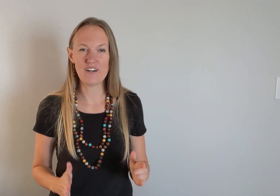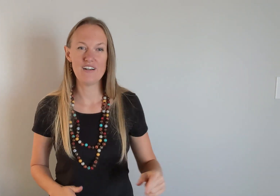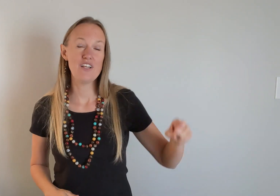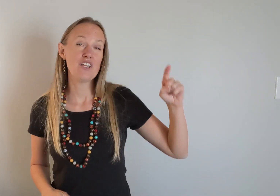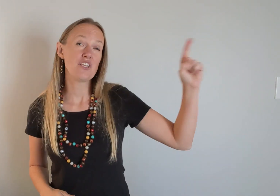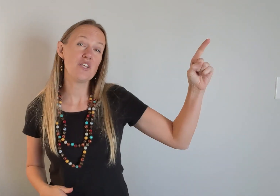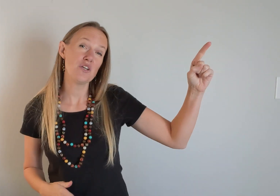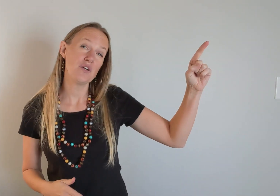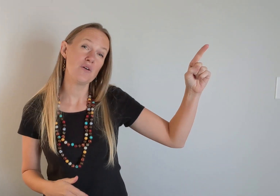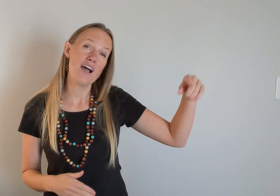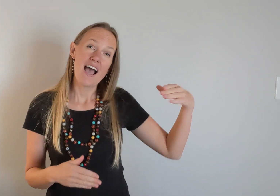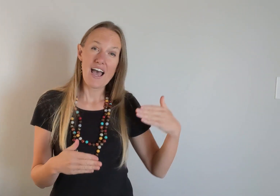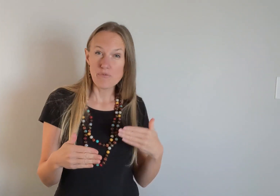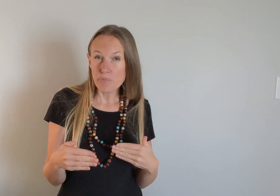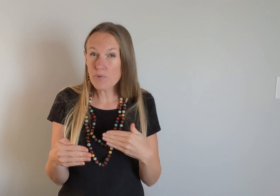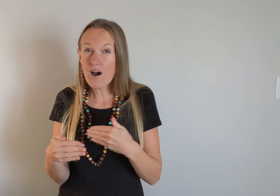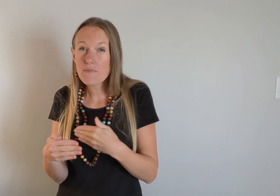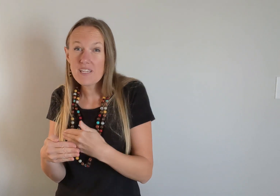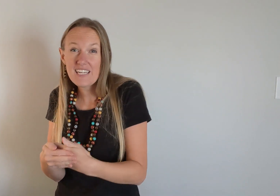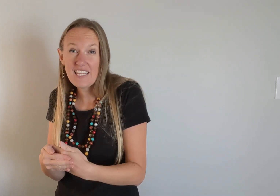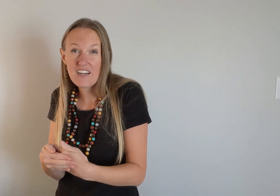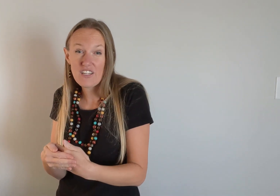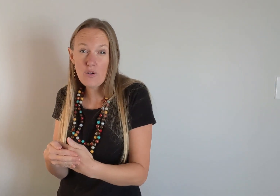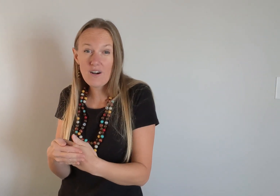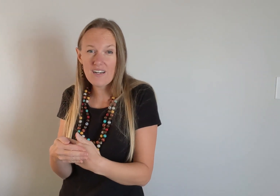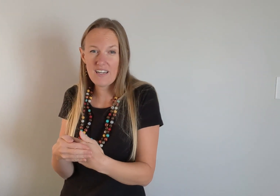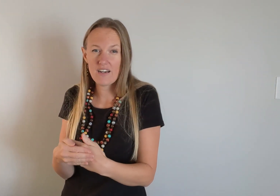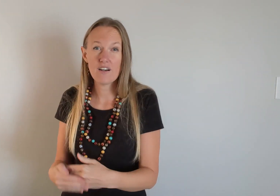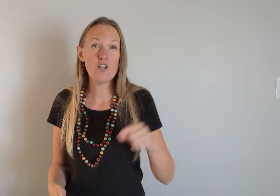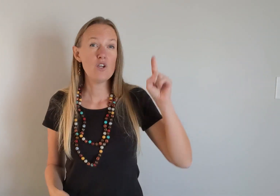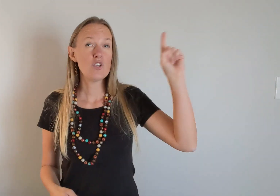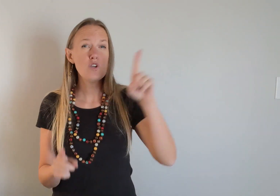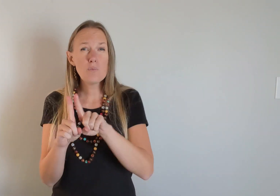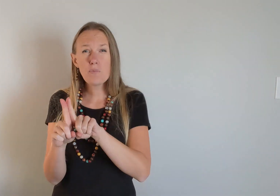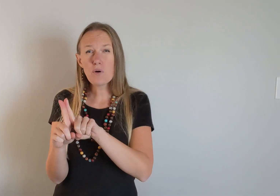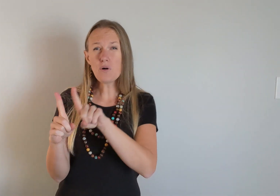Savior, you have brought me near. You are near. You